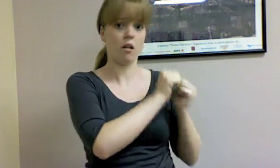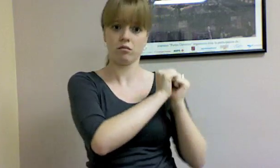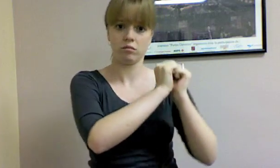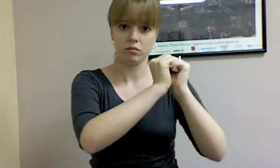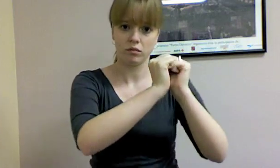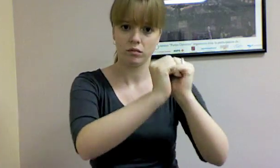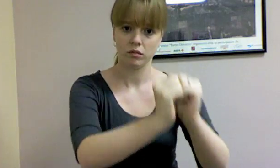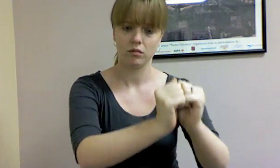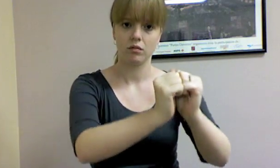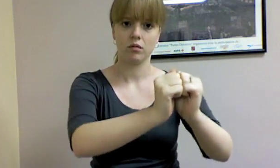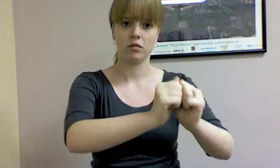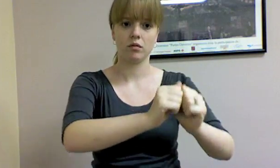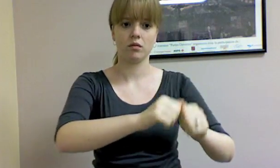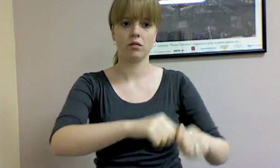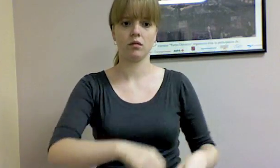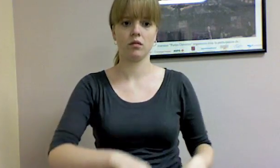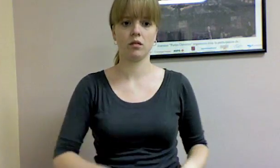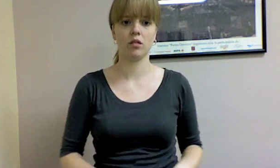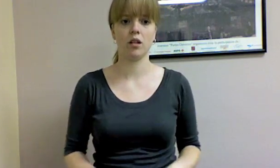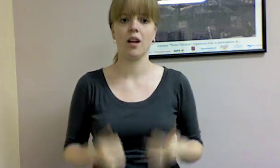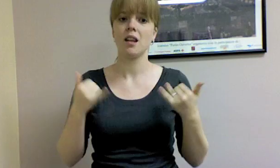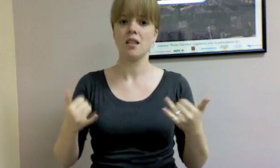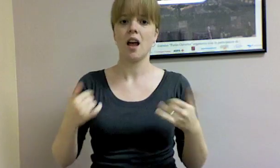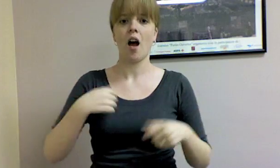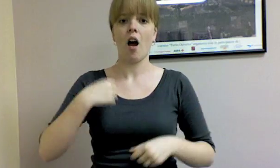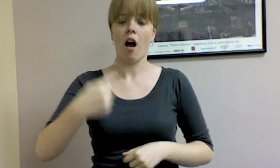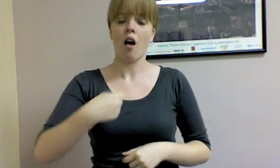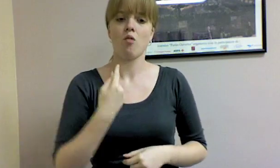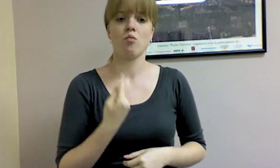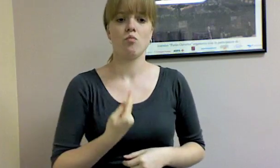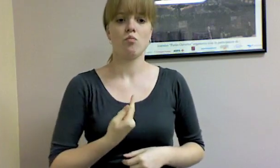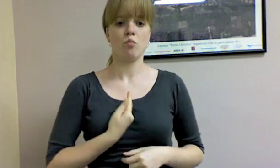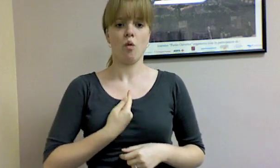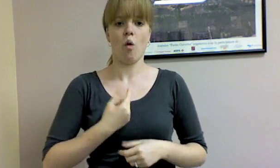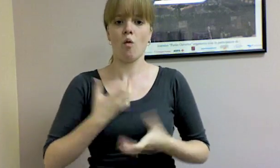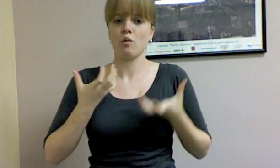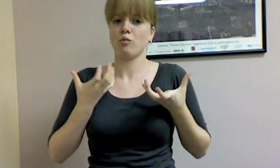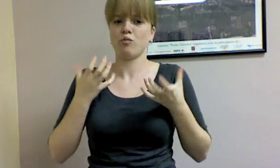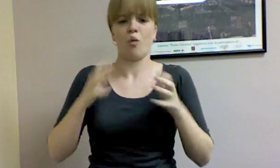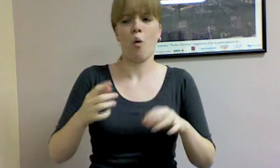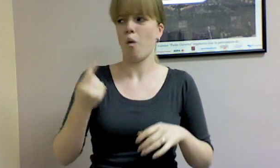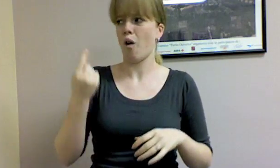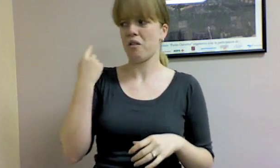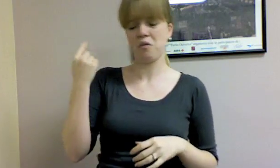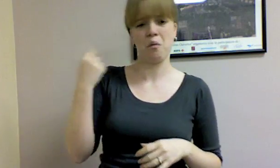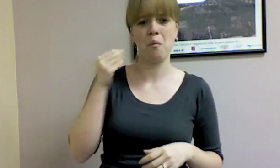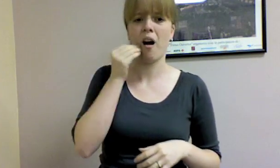been there with her in the end. Now I'm left all alone, and I don't want to go back home cause I can feel the